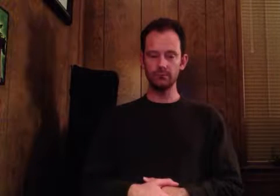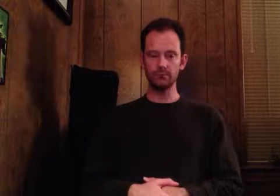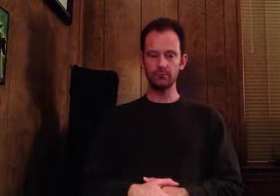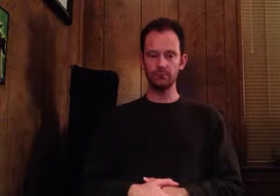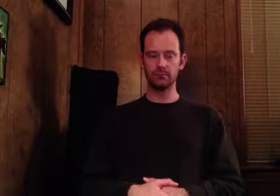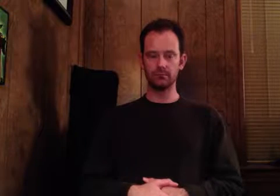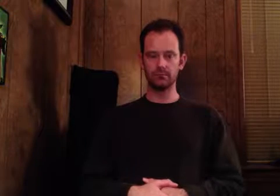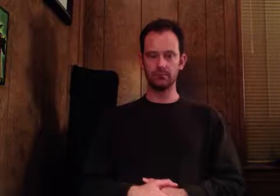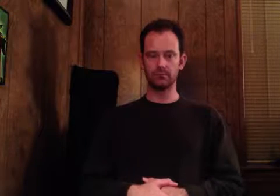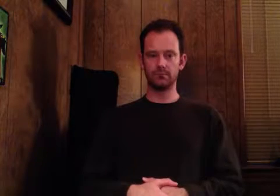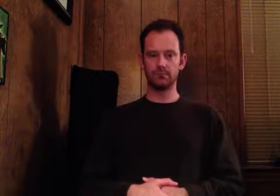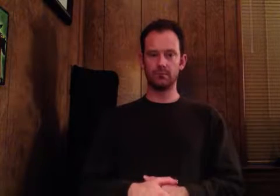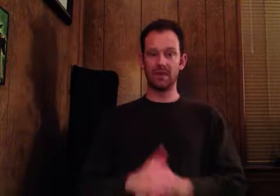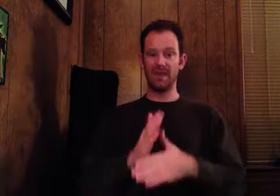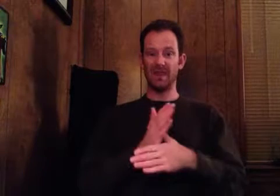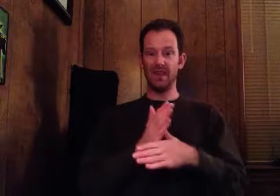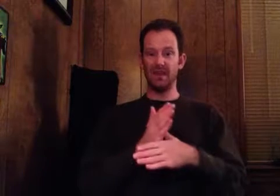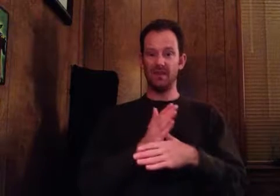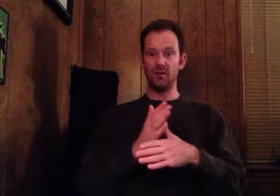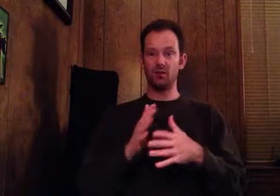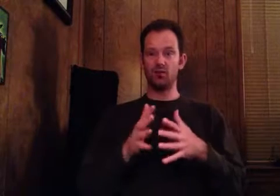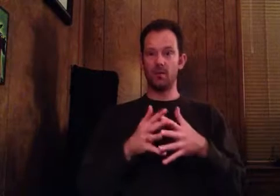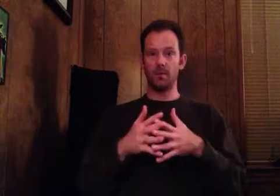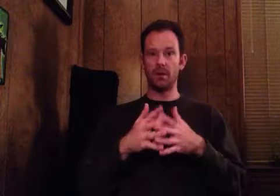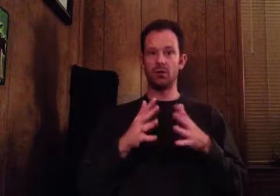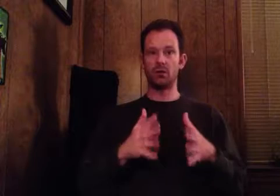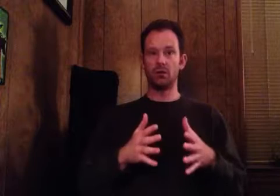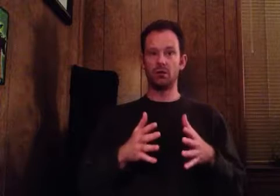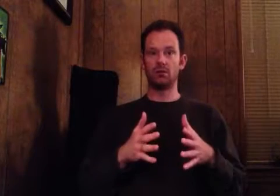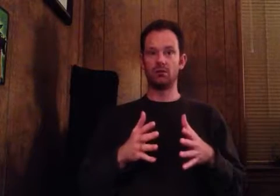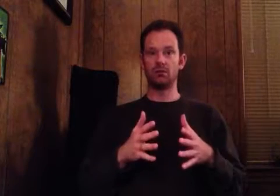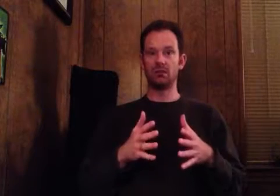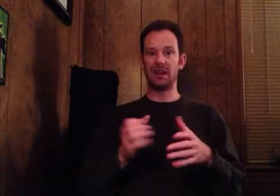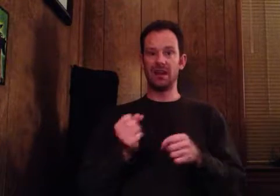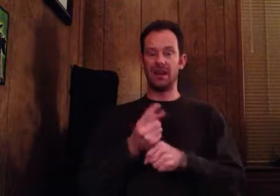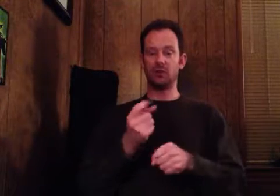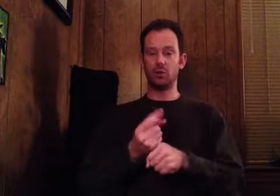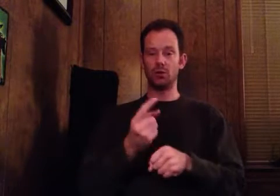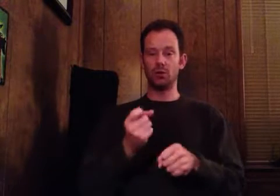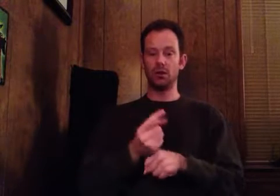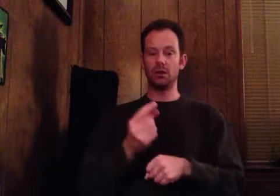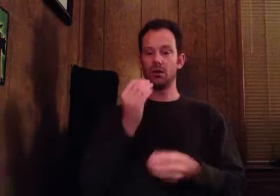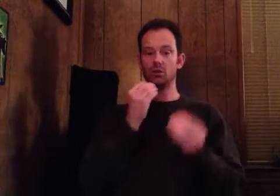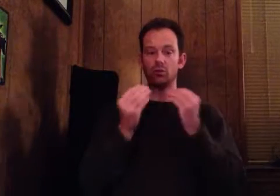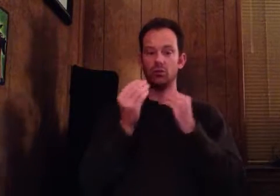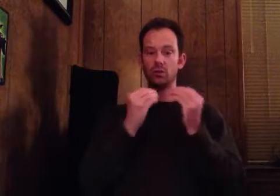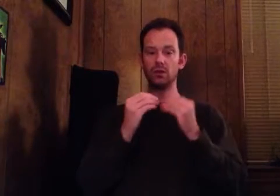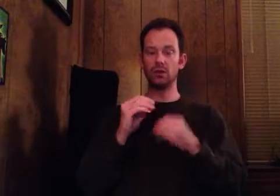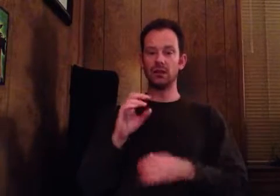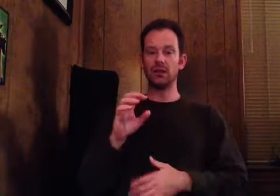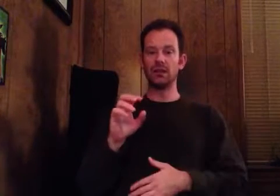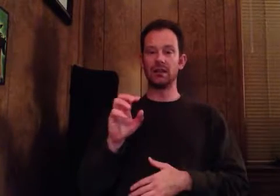The average American annually consumes 47.3 gallons of soda per year,